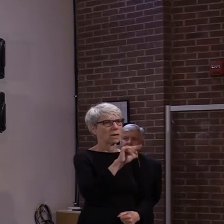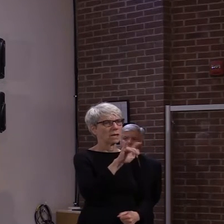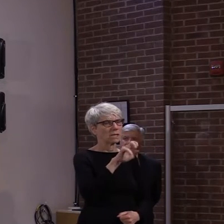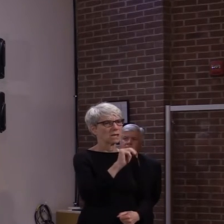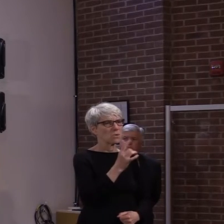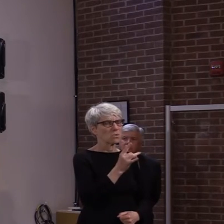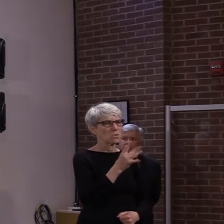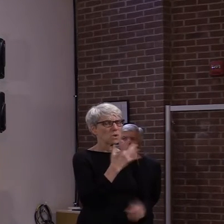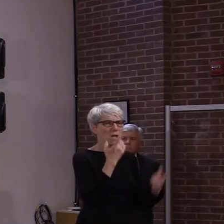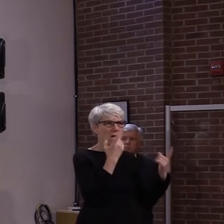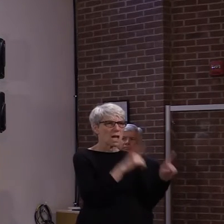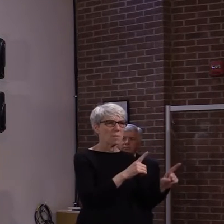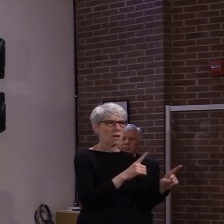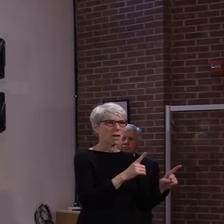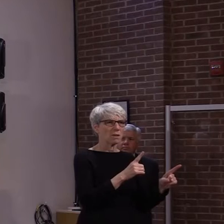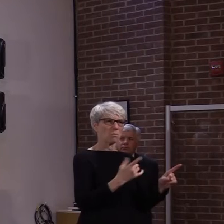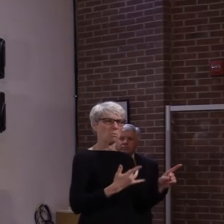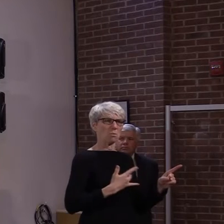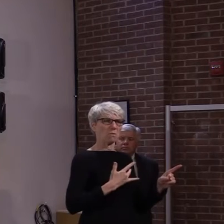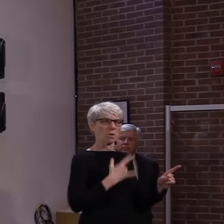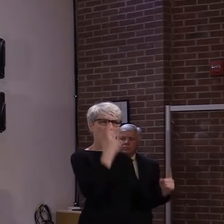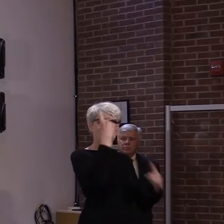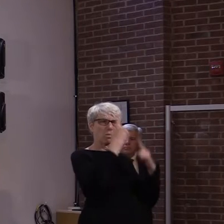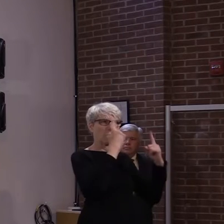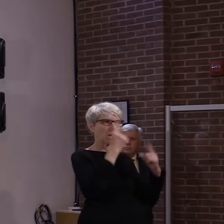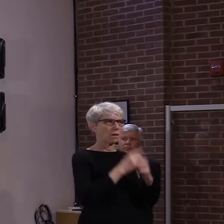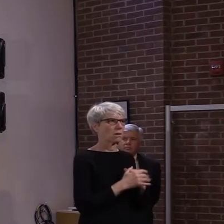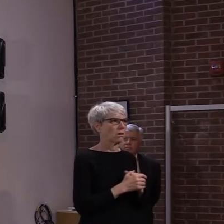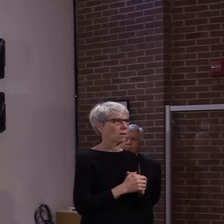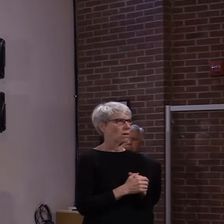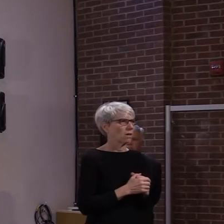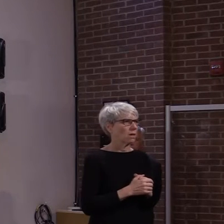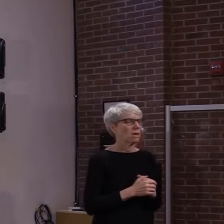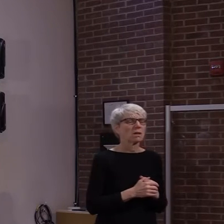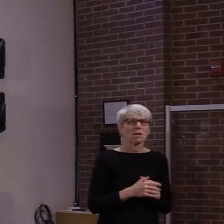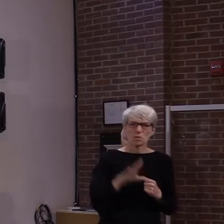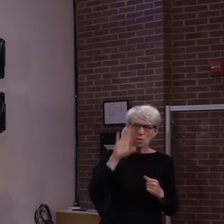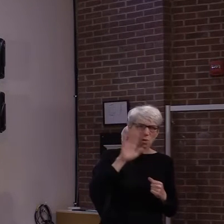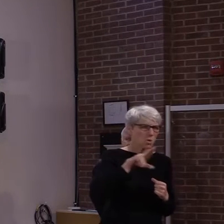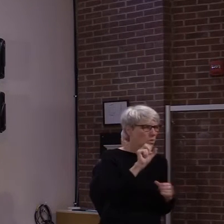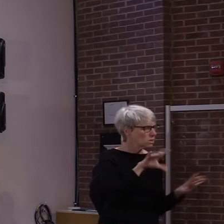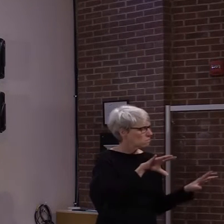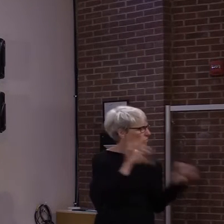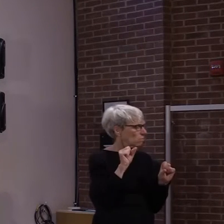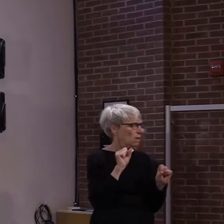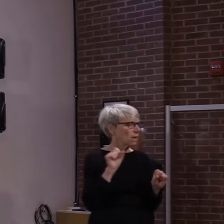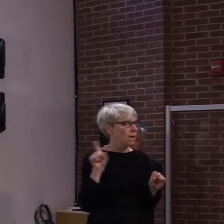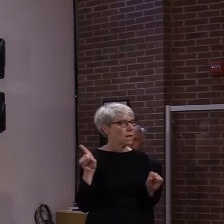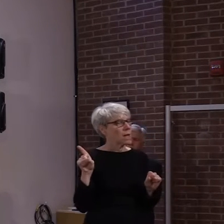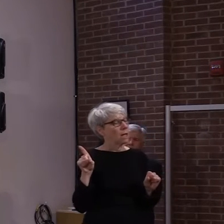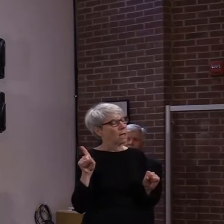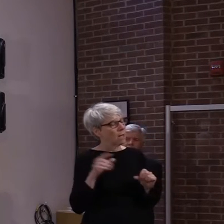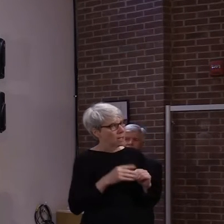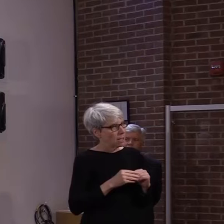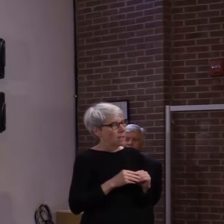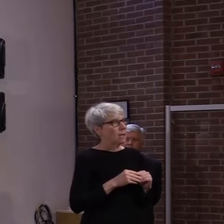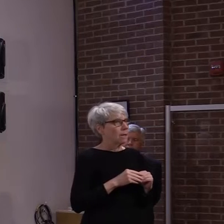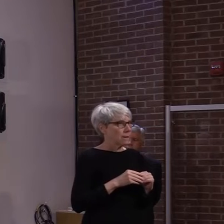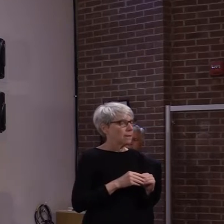You know, I think it was the right decision to make in terms of ending this almost 20-year